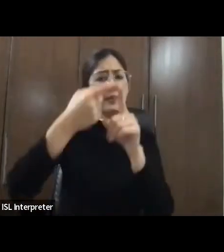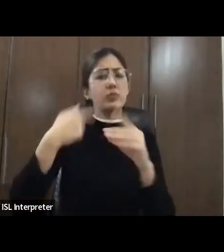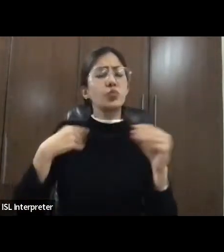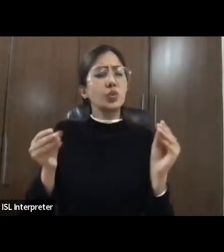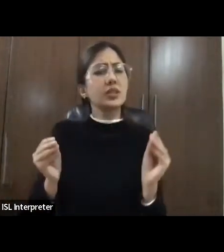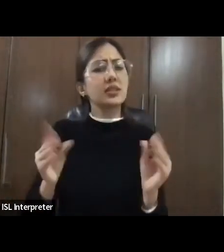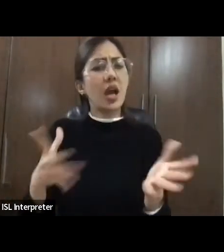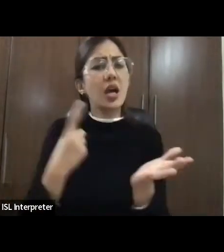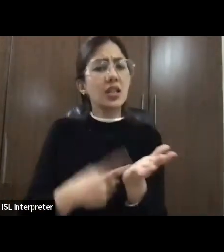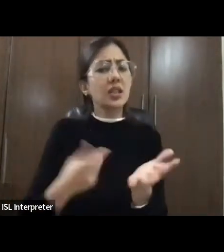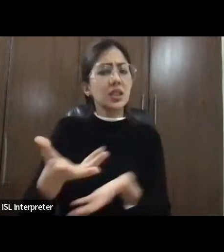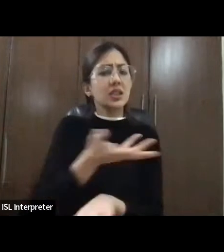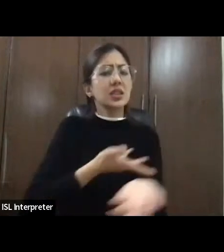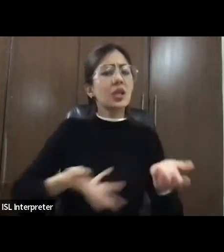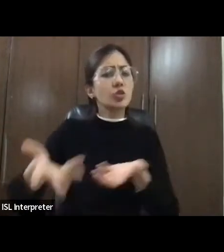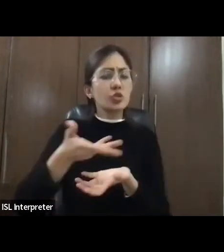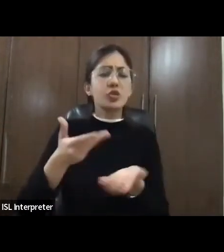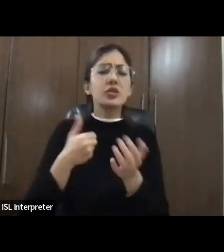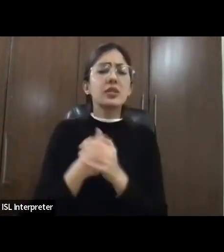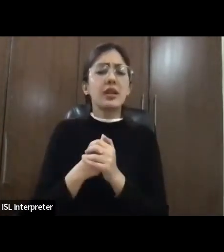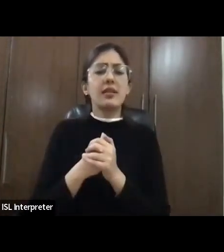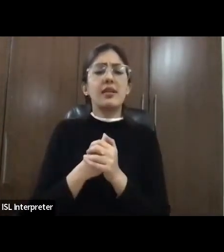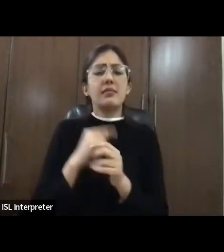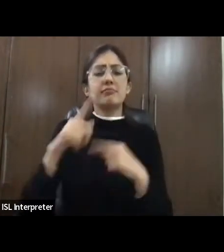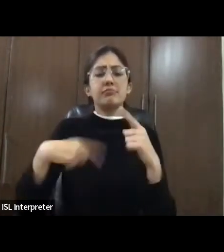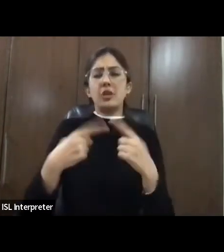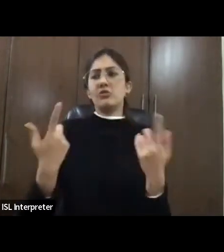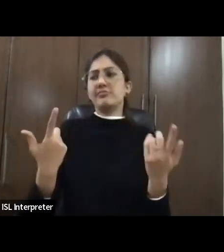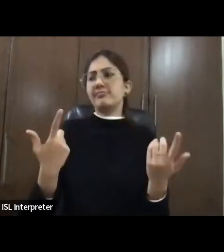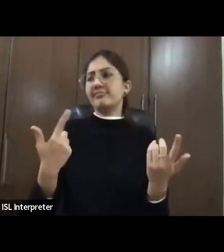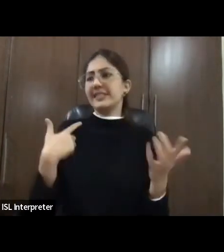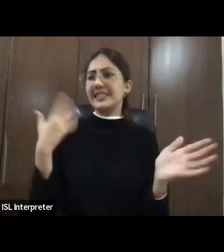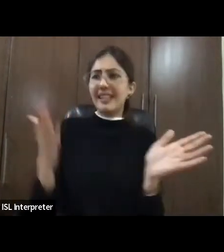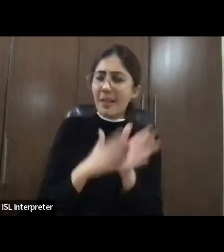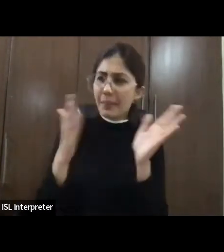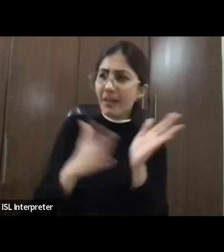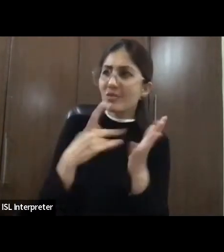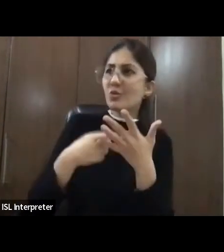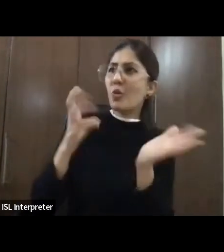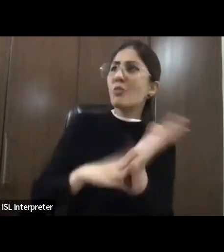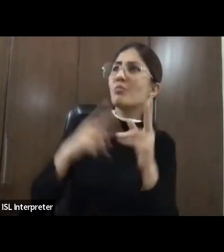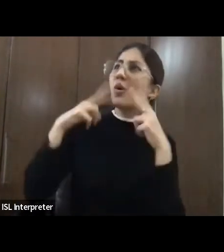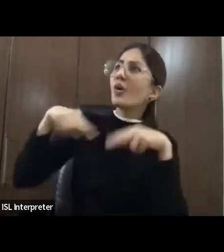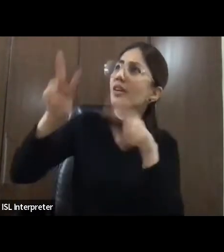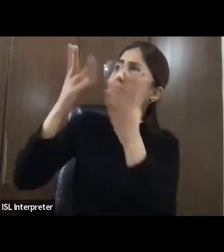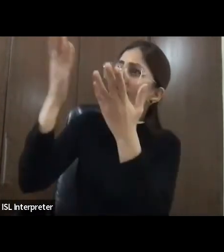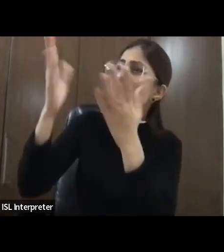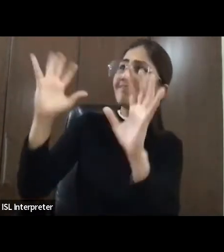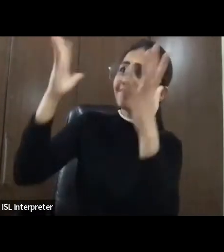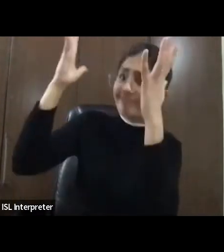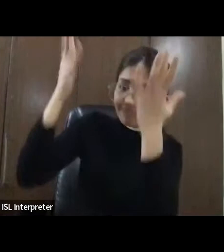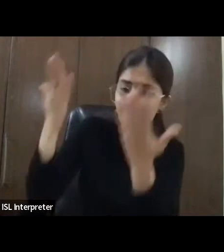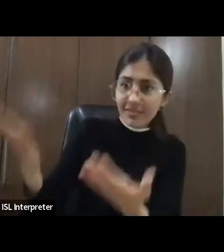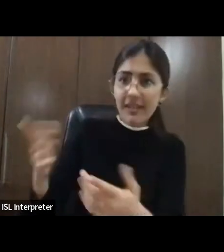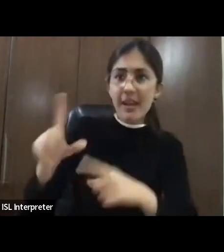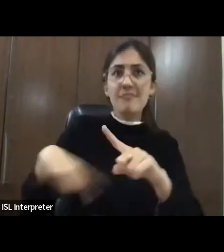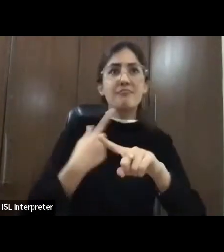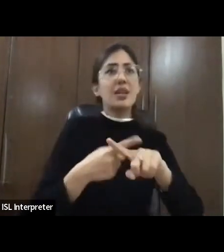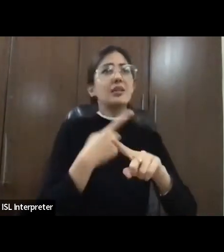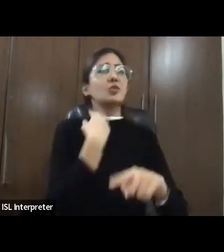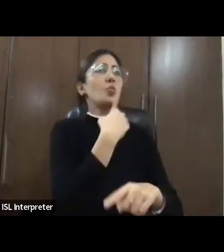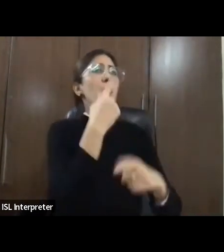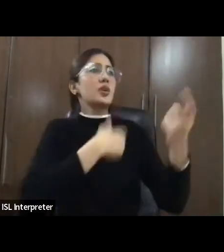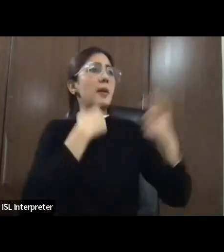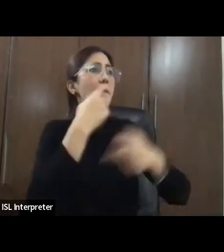discussion around this? Can we celebrate role models? Can we talk about companies which are employment friendly and